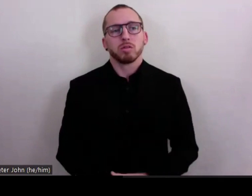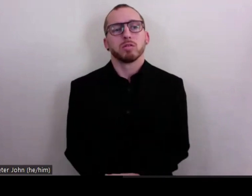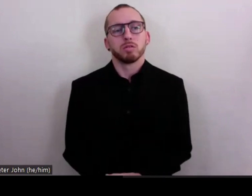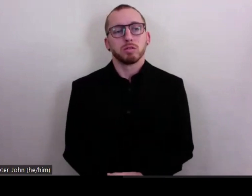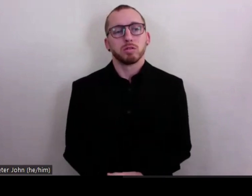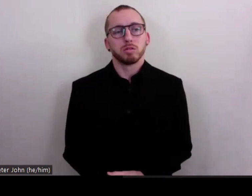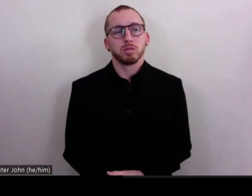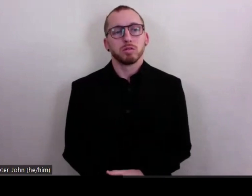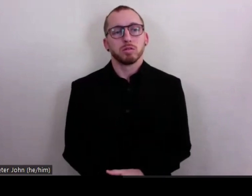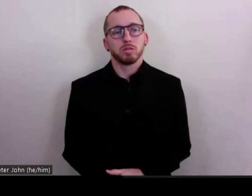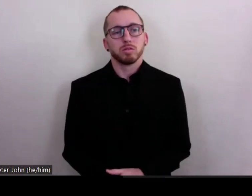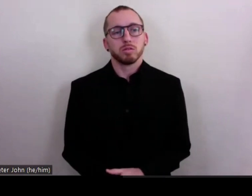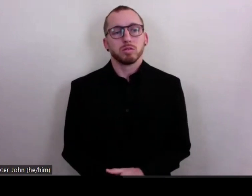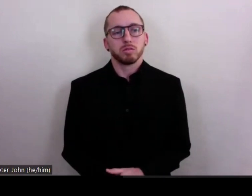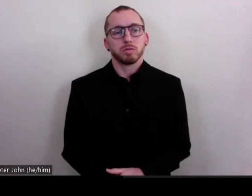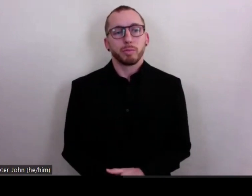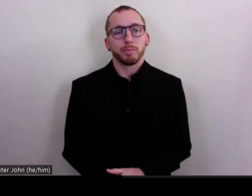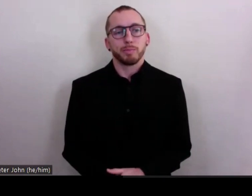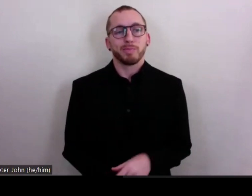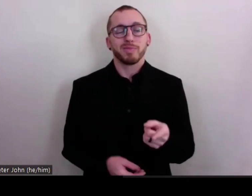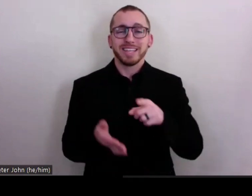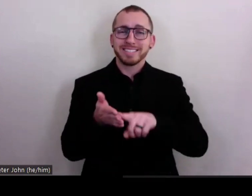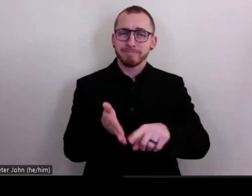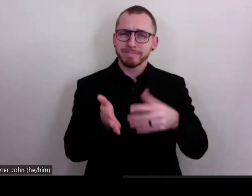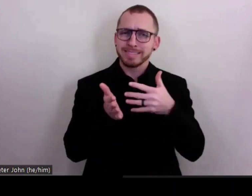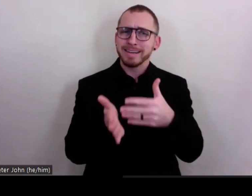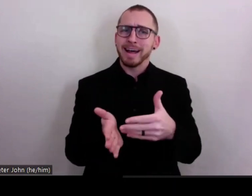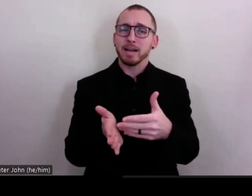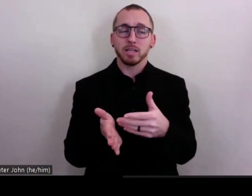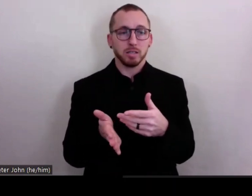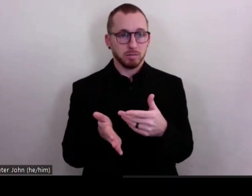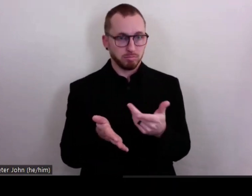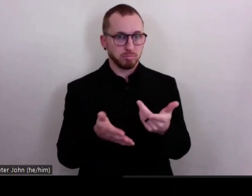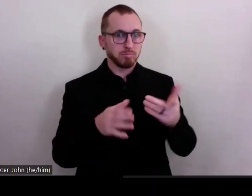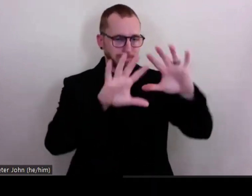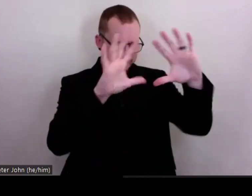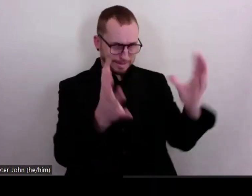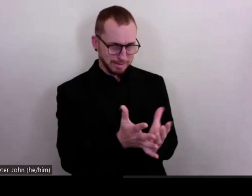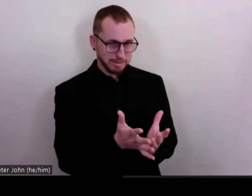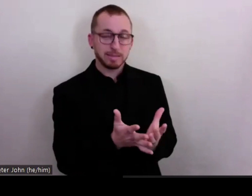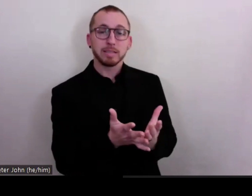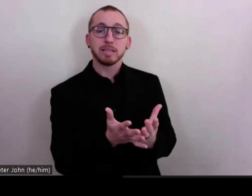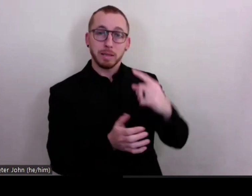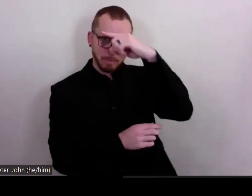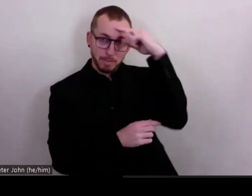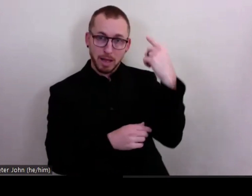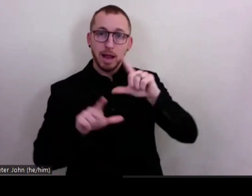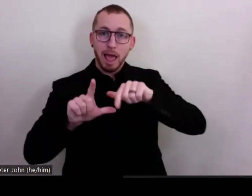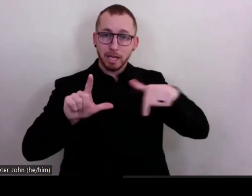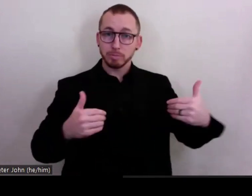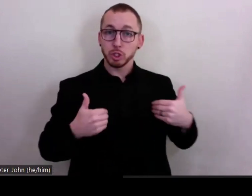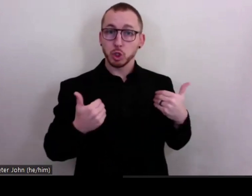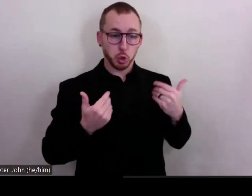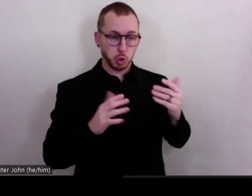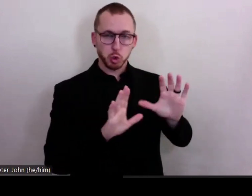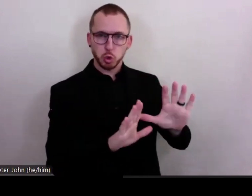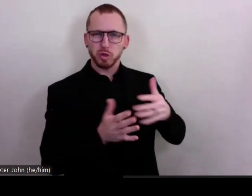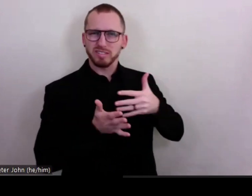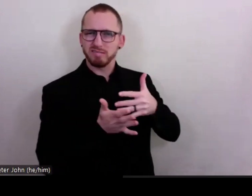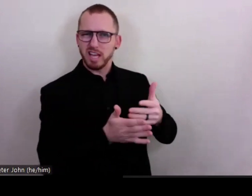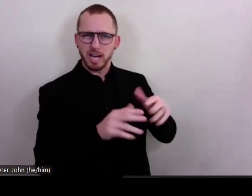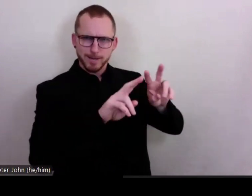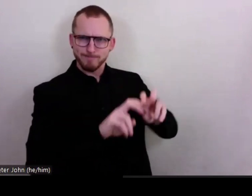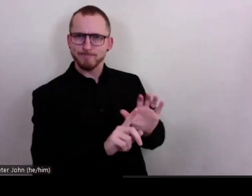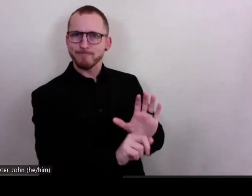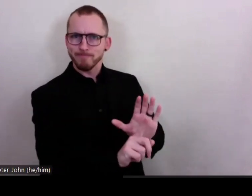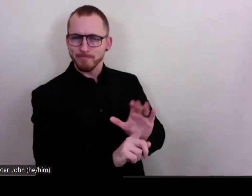study. And it is the mental health of Black LGBTQ youth. That will not be the first or the last